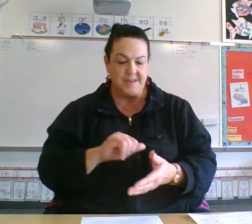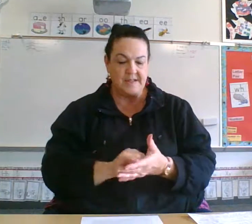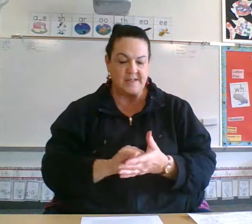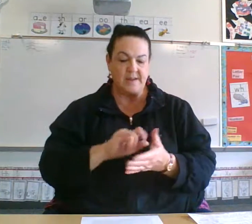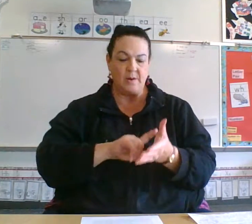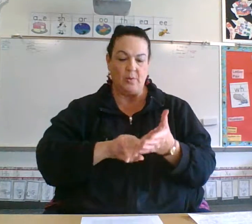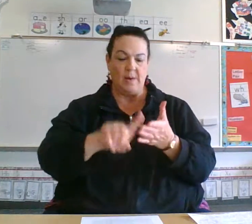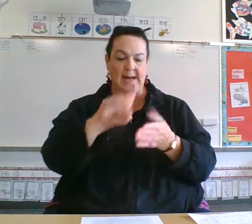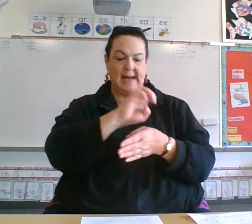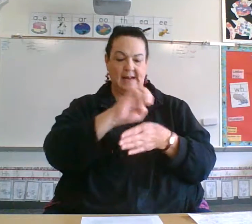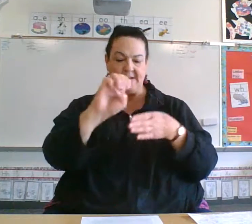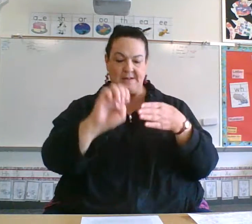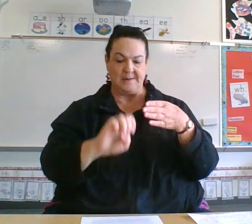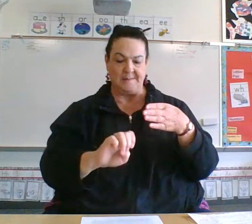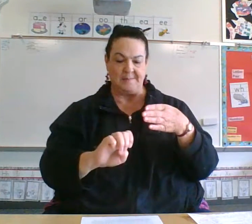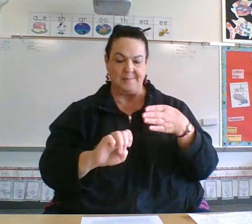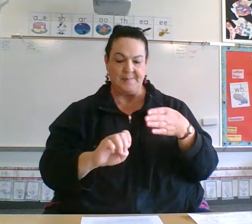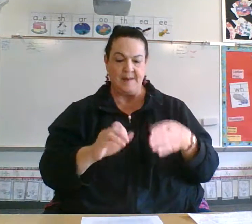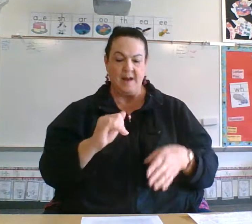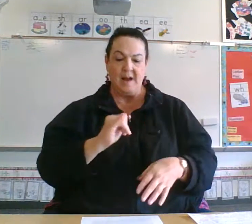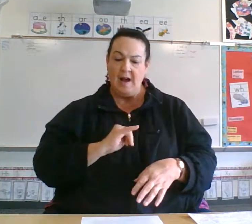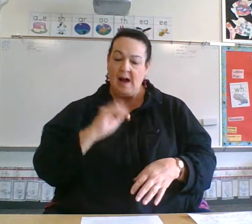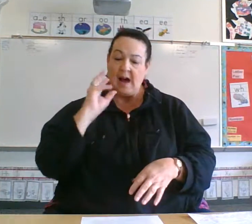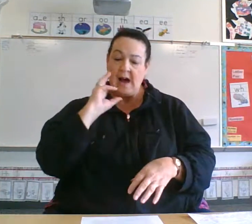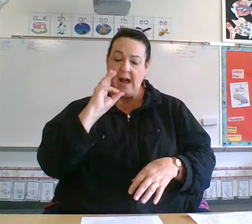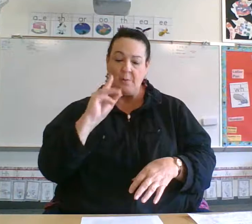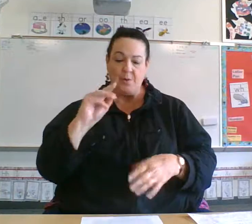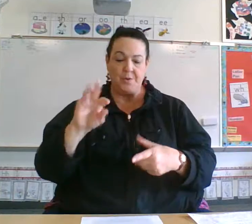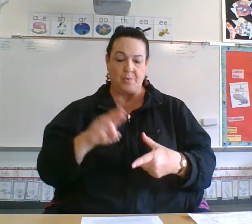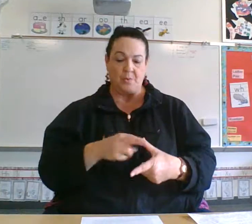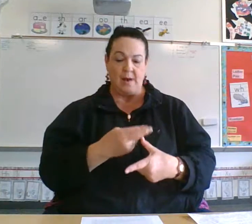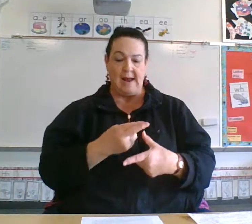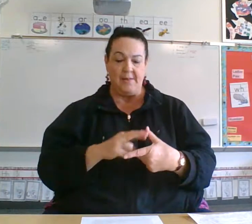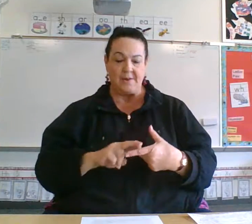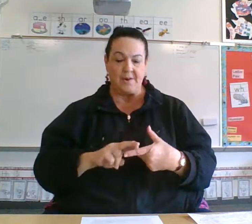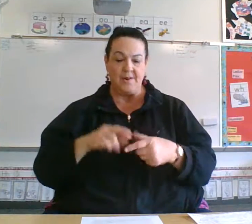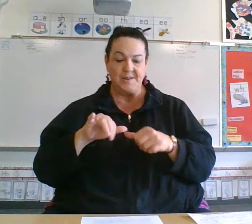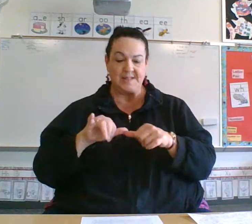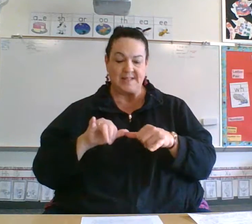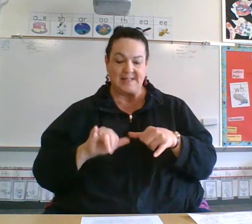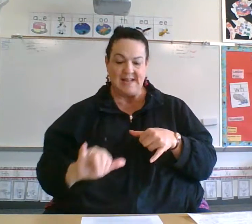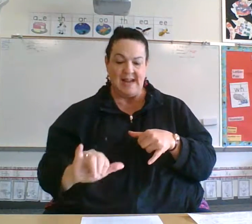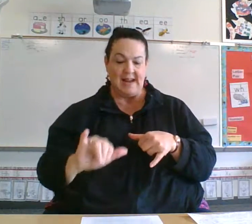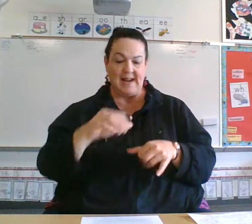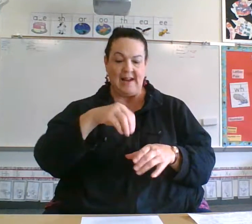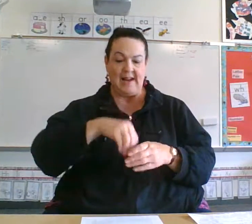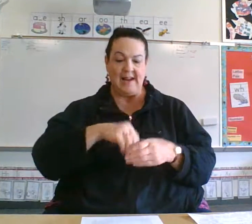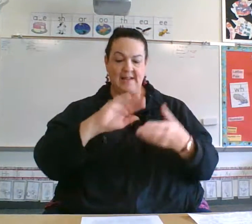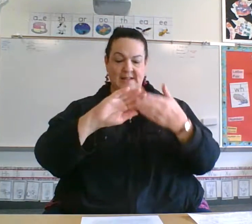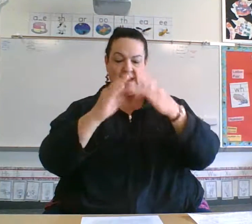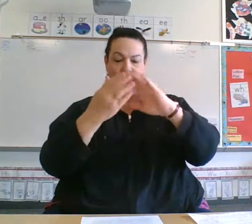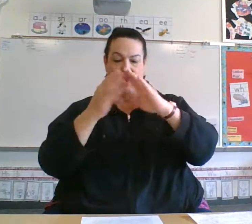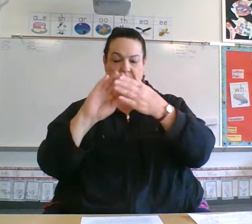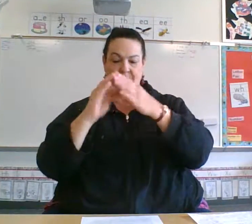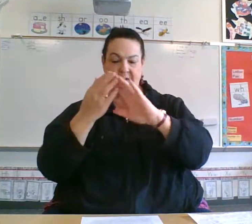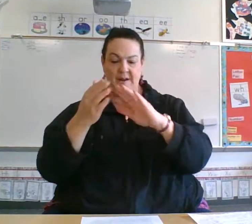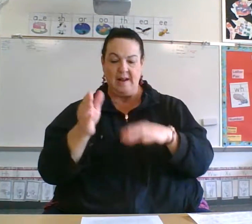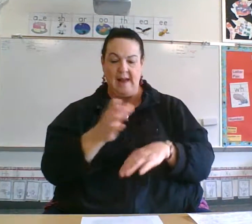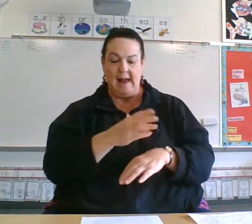this weekend. I would rather stay in town